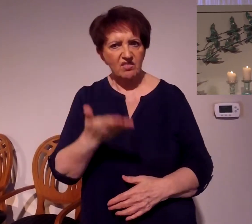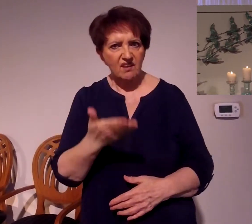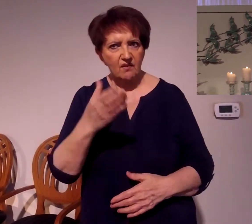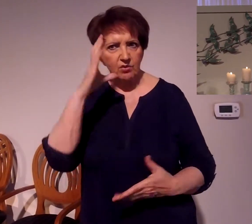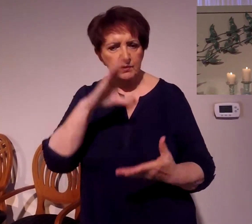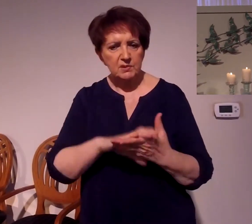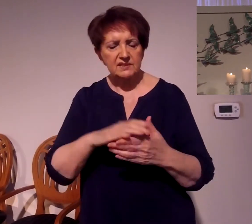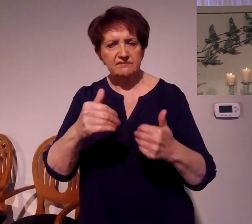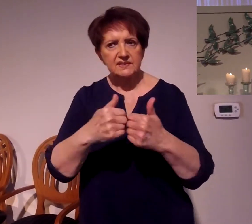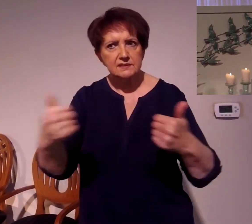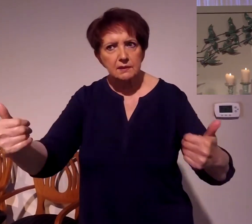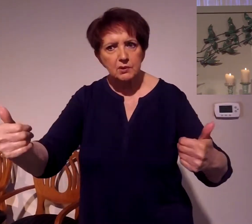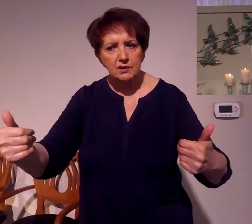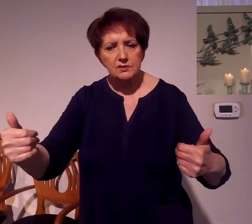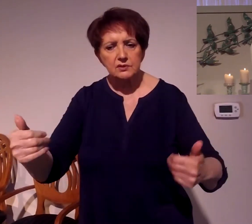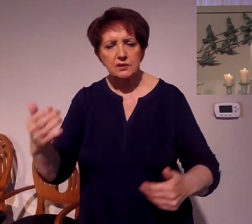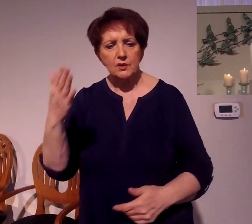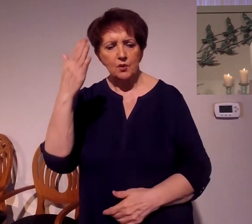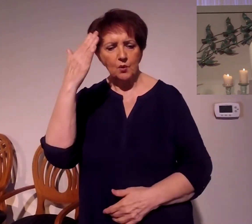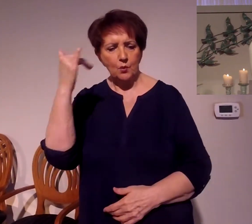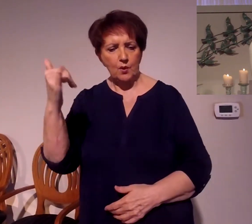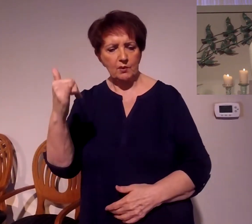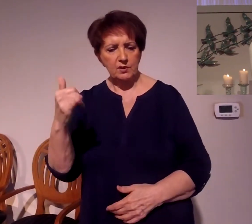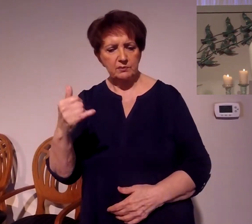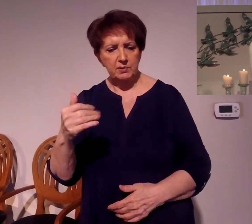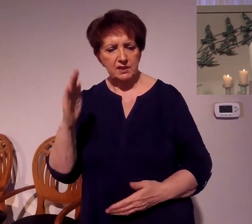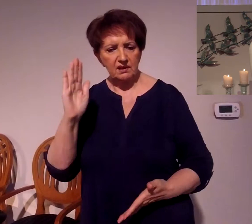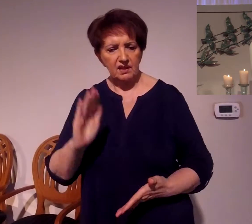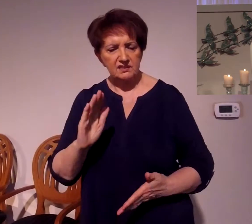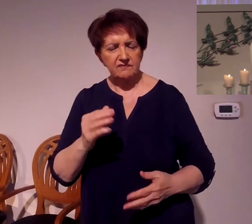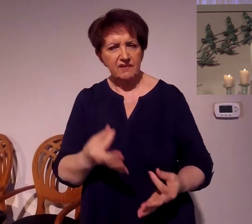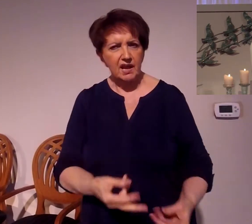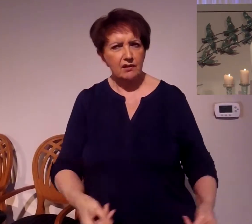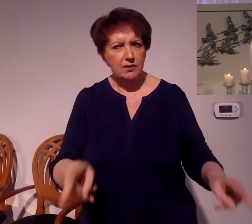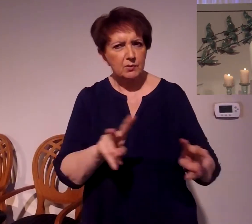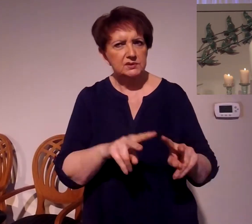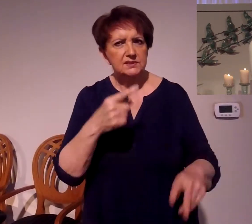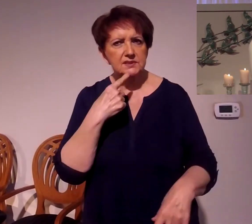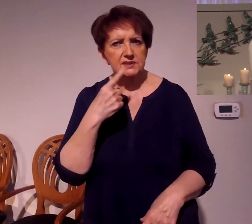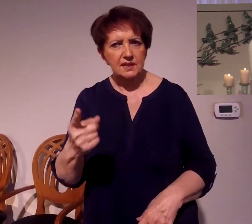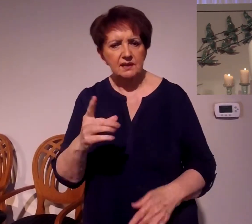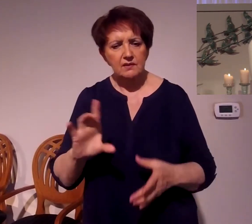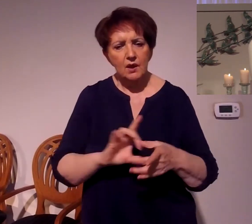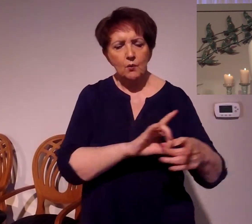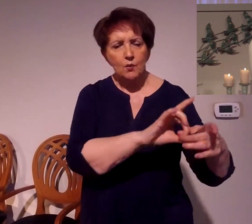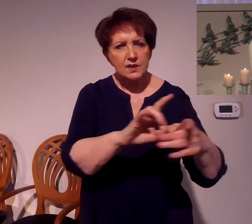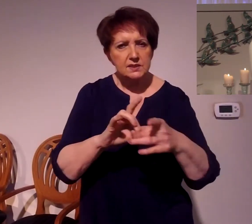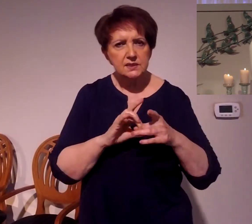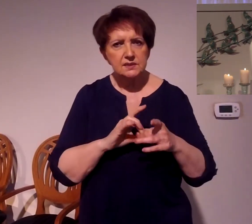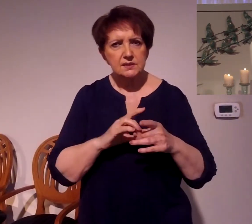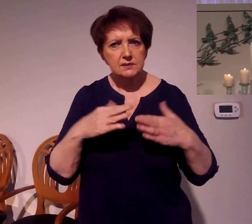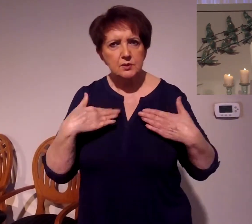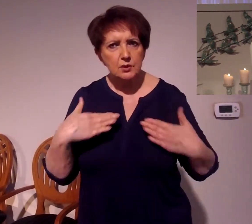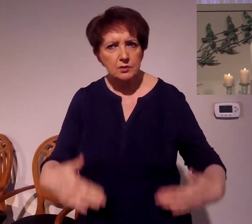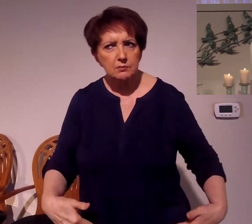Why would it be any less valuable to say that this oneness is a human